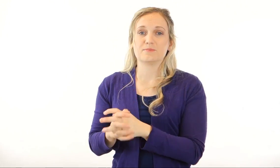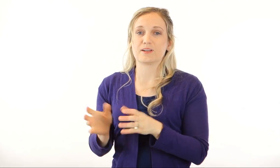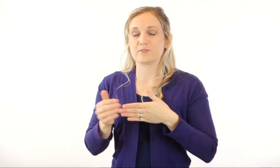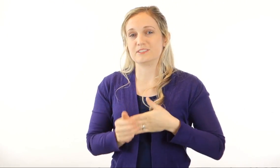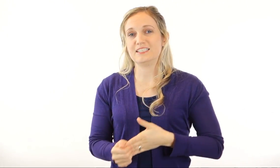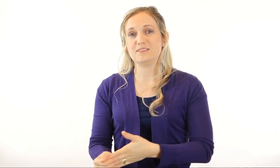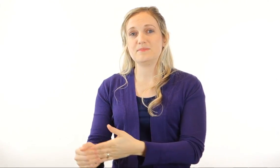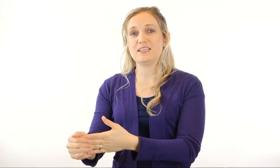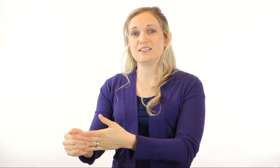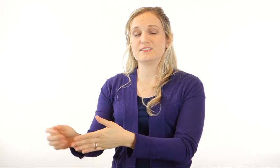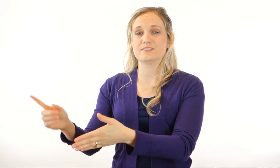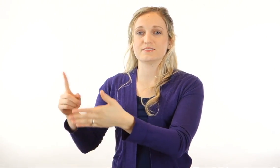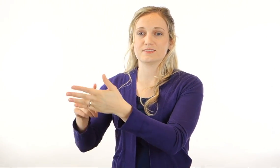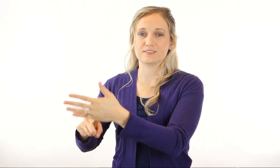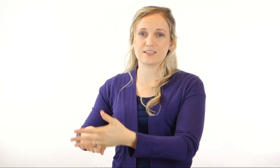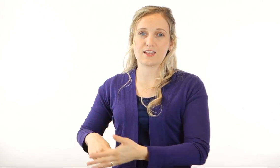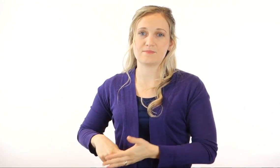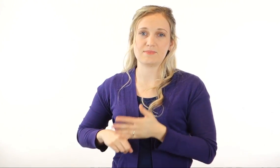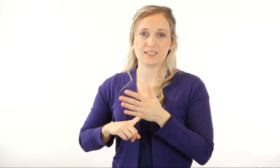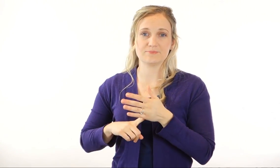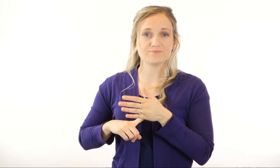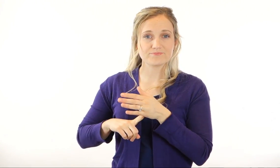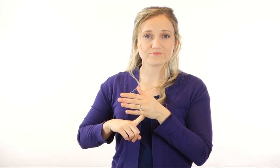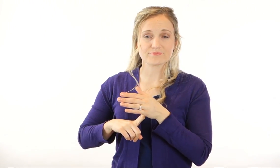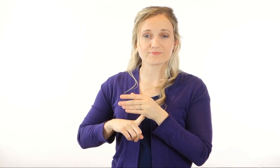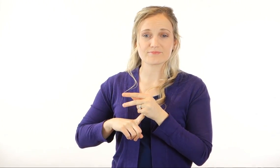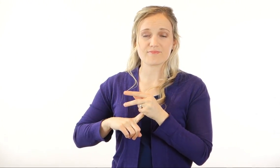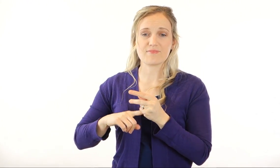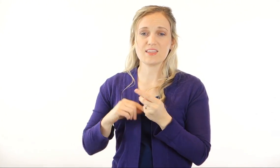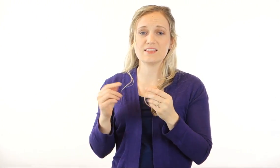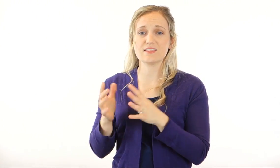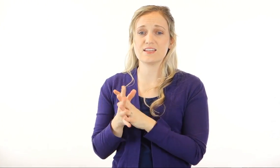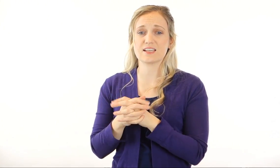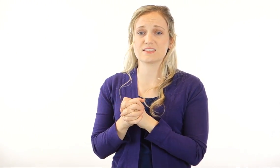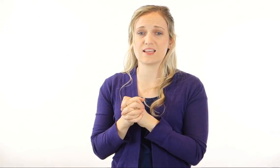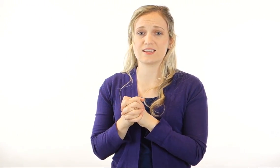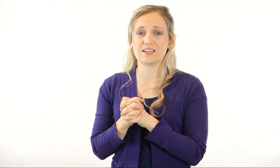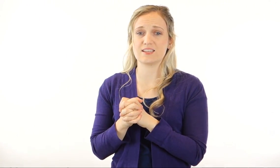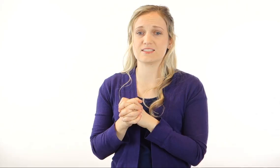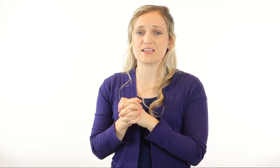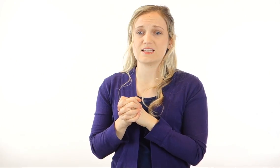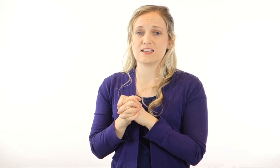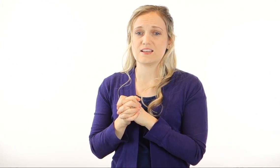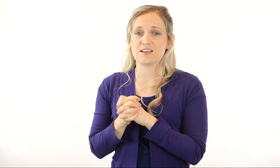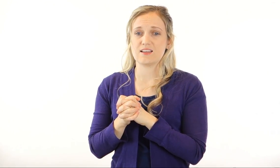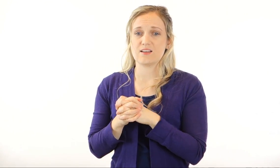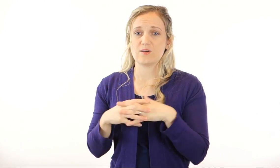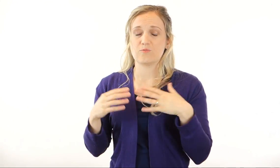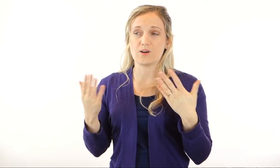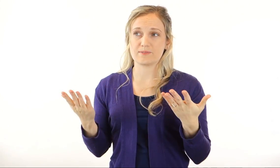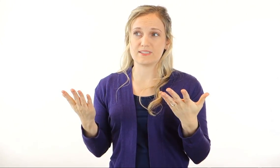I go lead me, guide me. And then the next line is walk beside